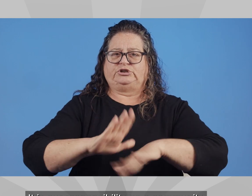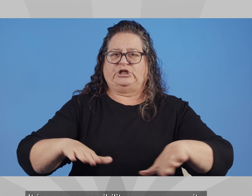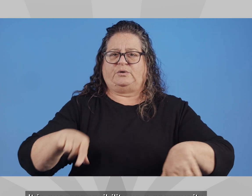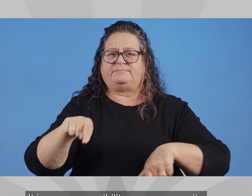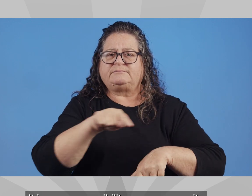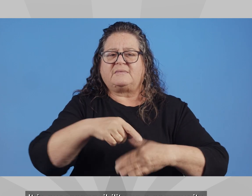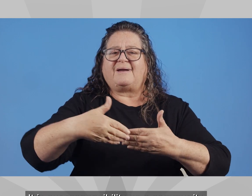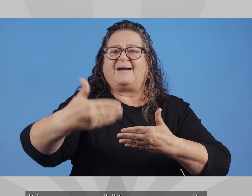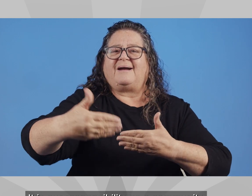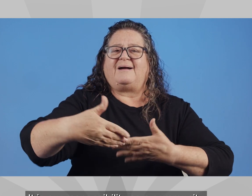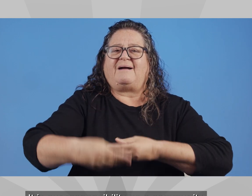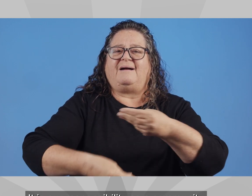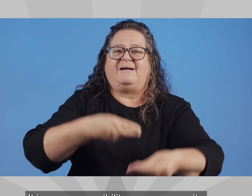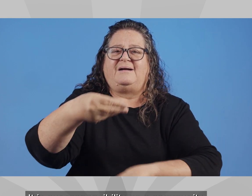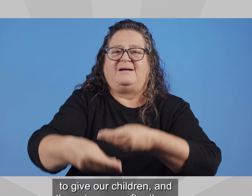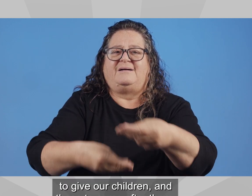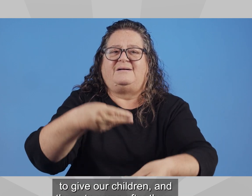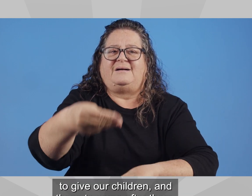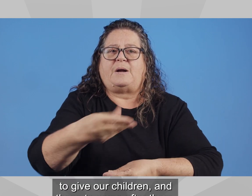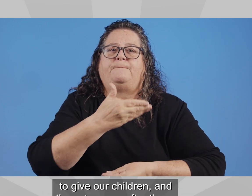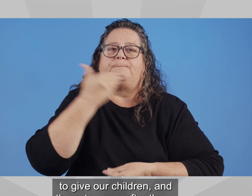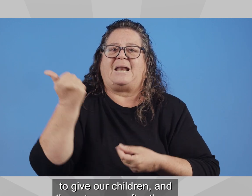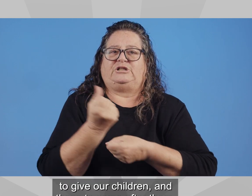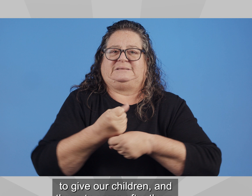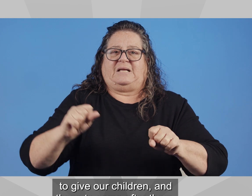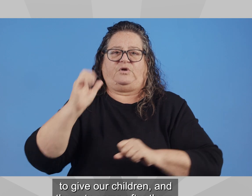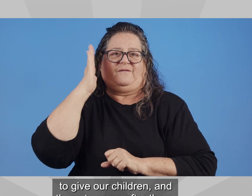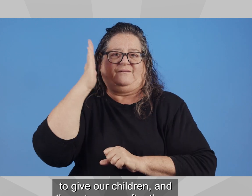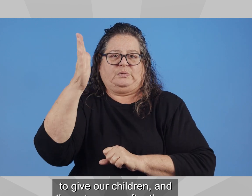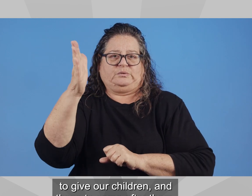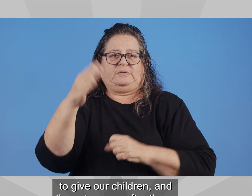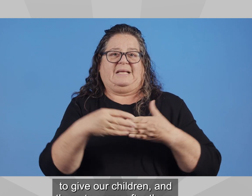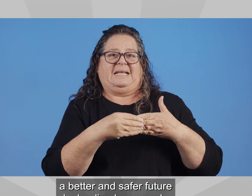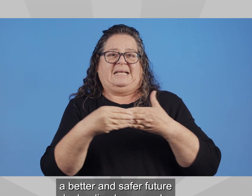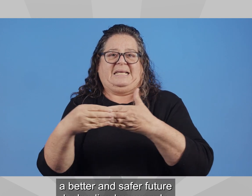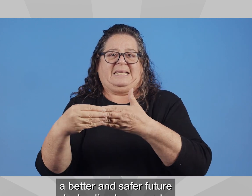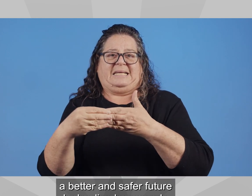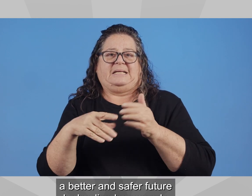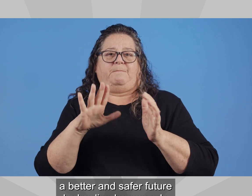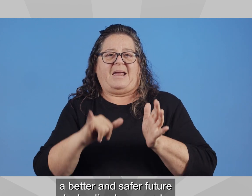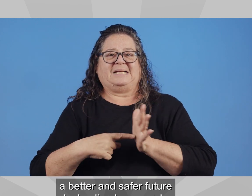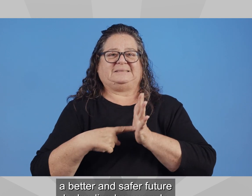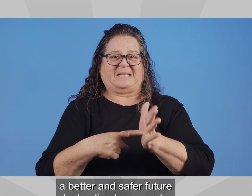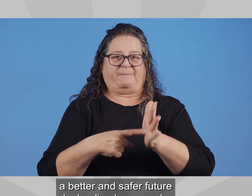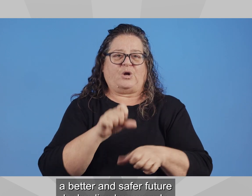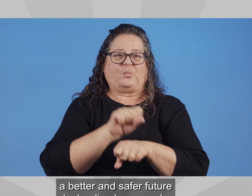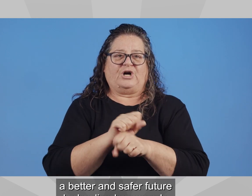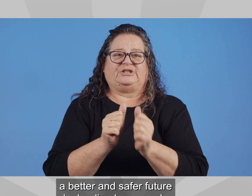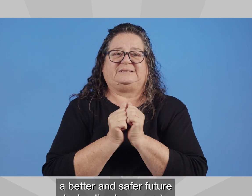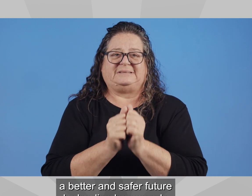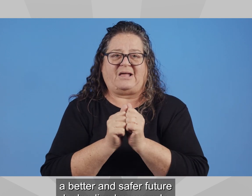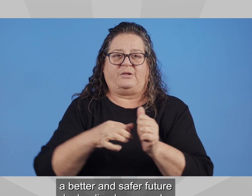It is our responsibility as a community to give our children and those to come after them a better and safer future